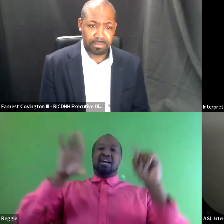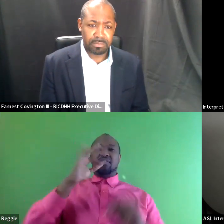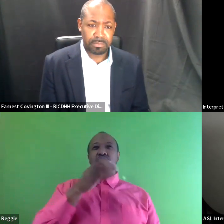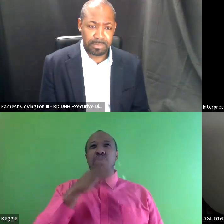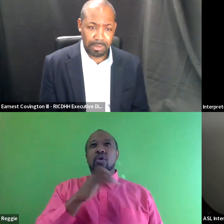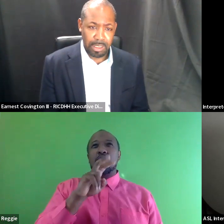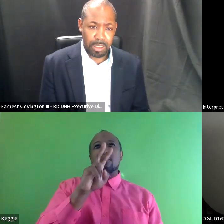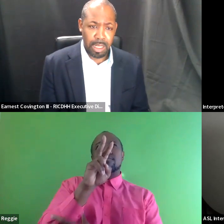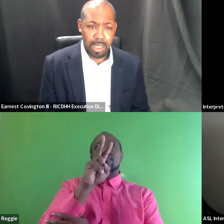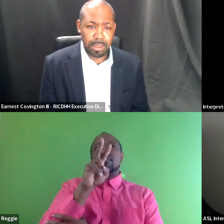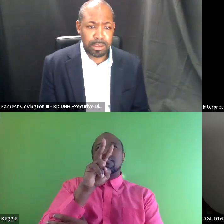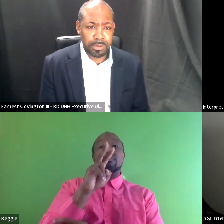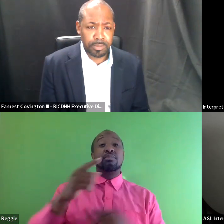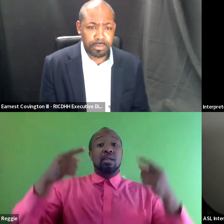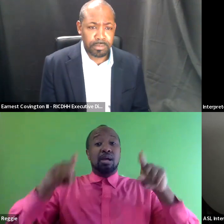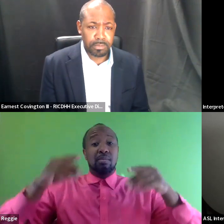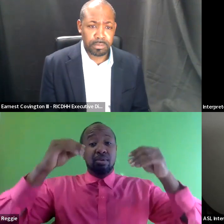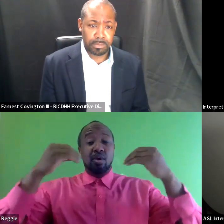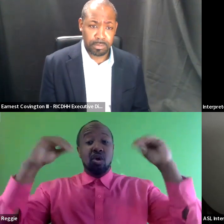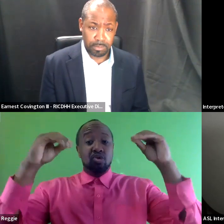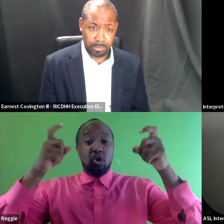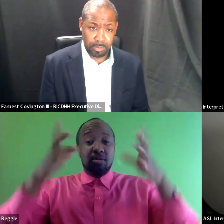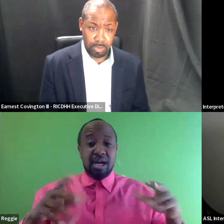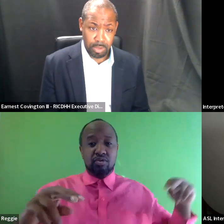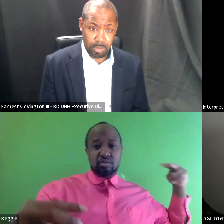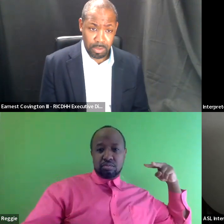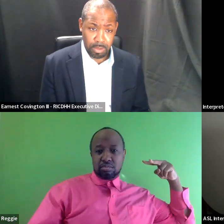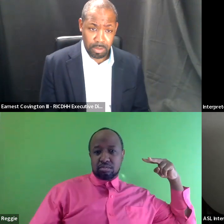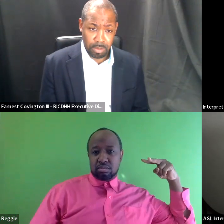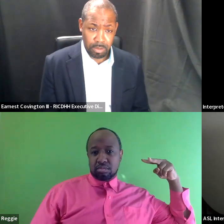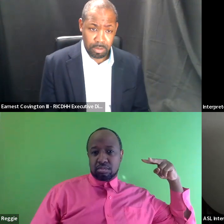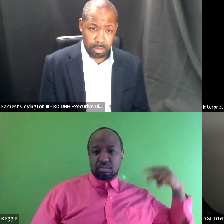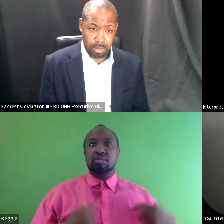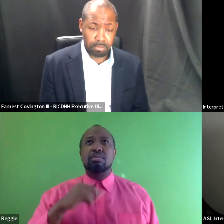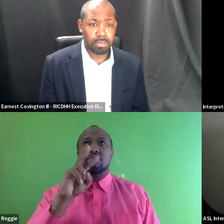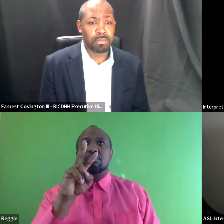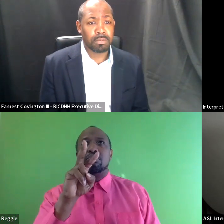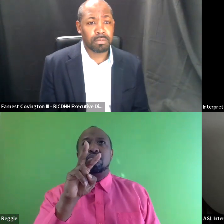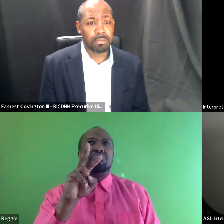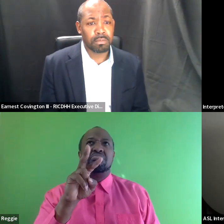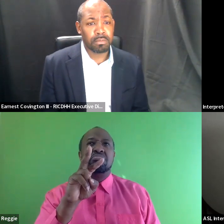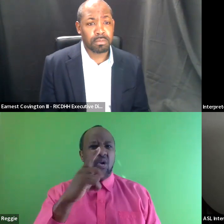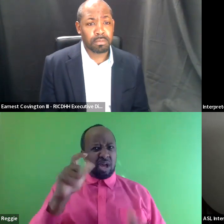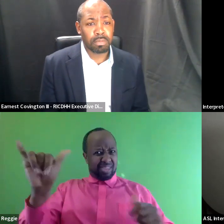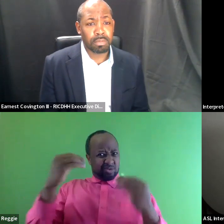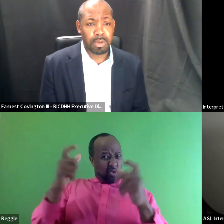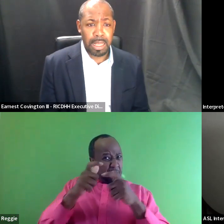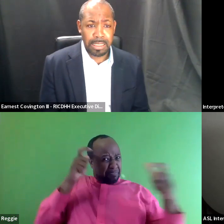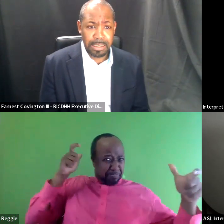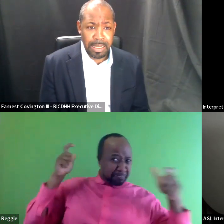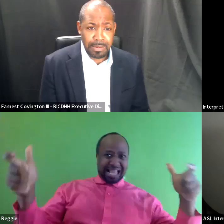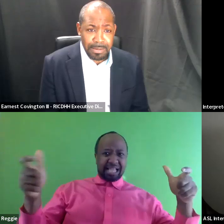headed in there for my beverage. I'm looking at all the choices. And the manager, I think it was just, I could feel them watching